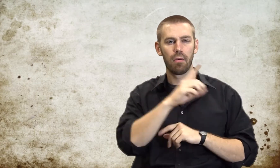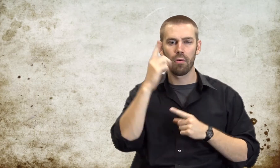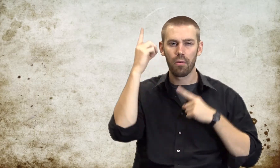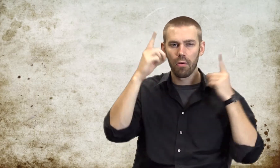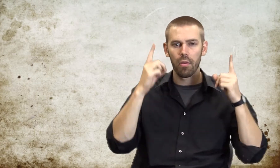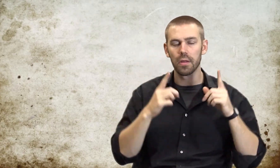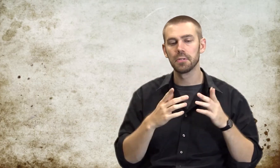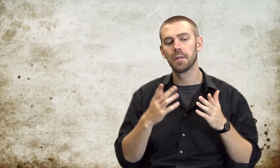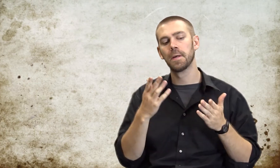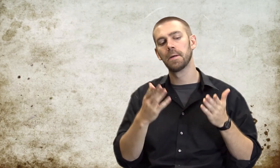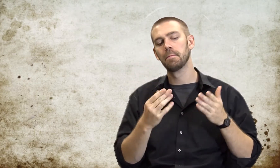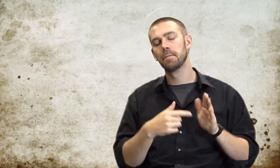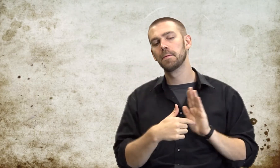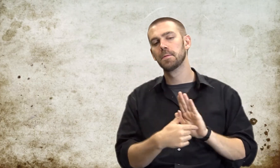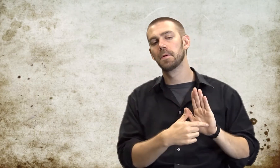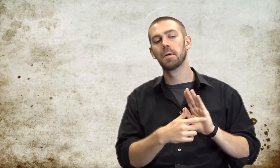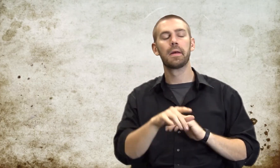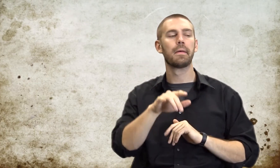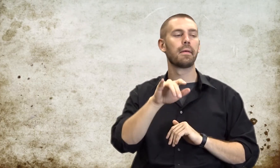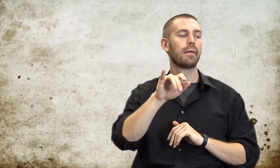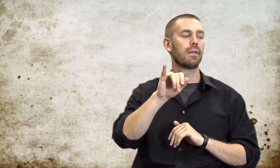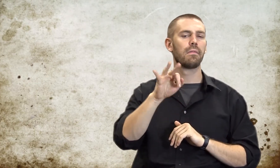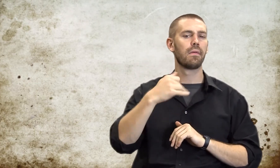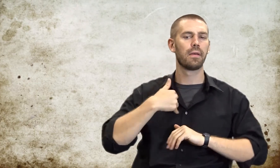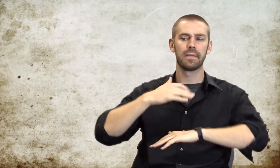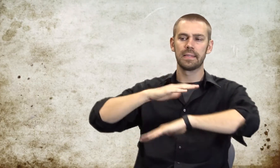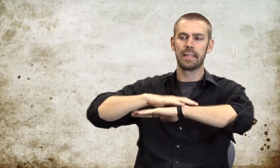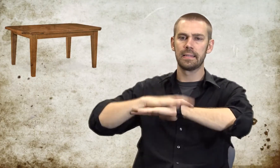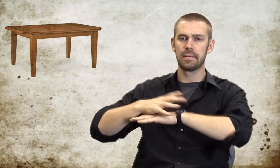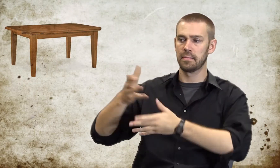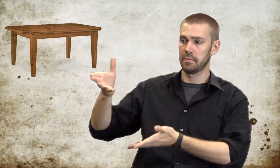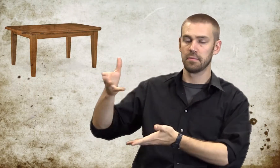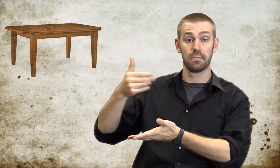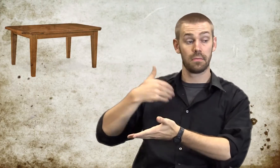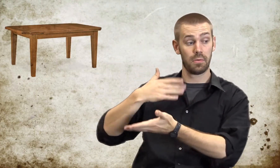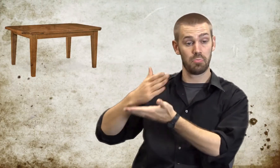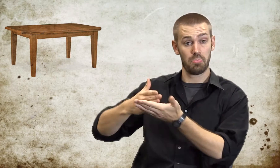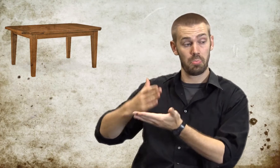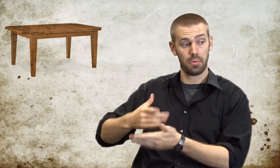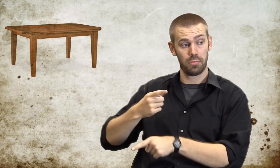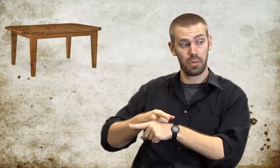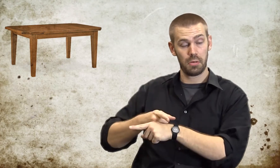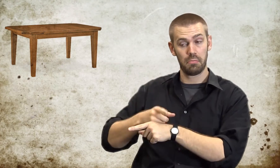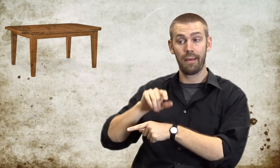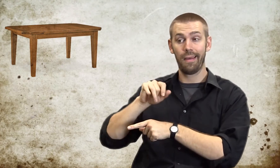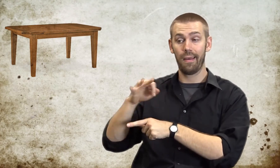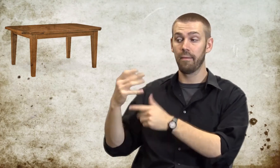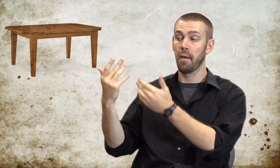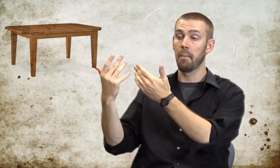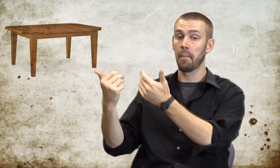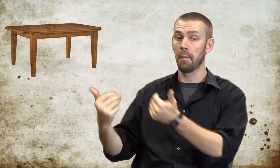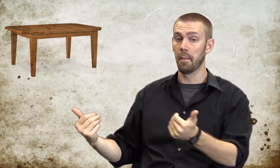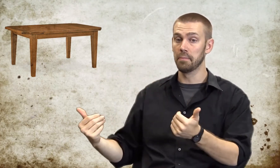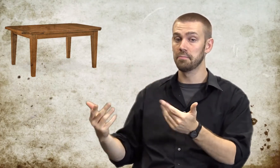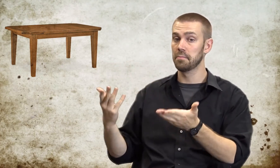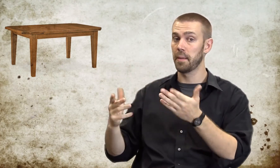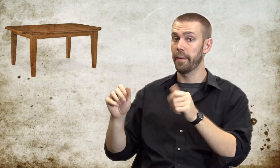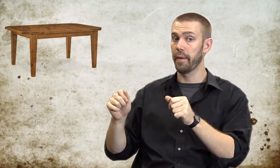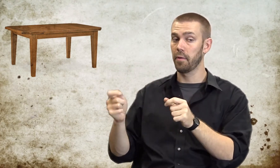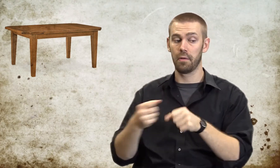and be sure to pay attention to their thought processes. For example, you could say, well, a table is made from many parts. If we